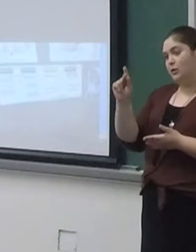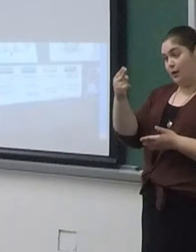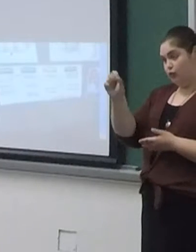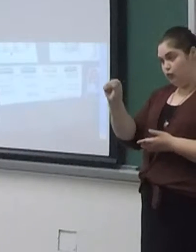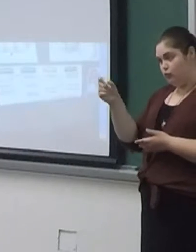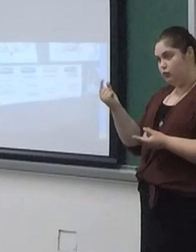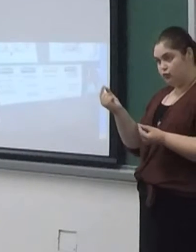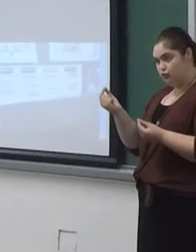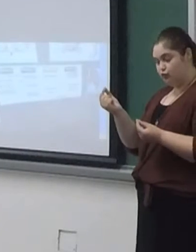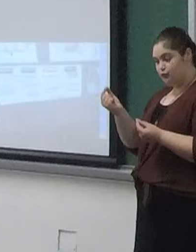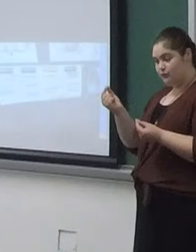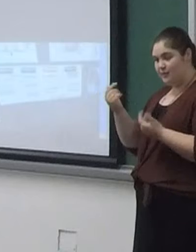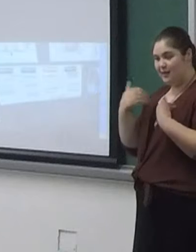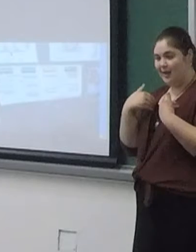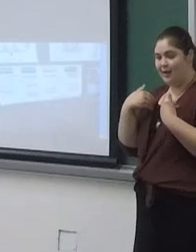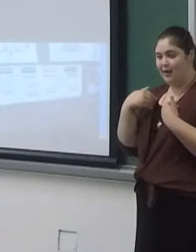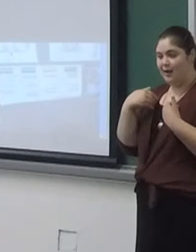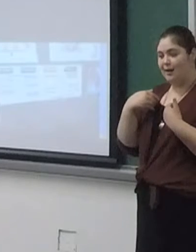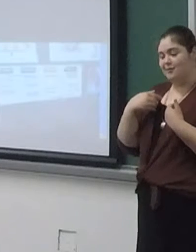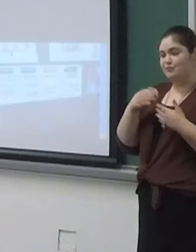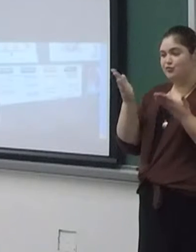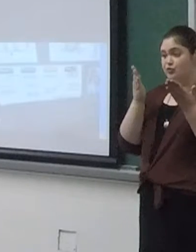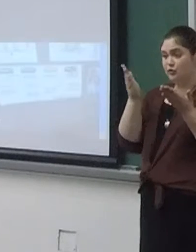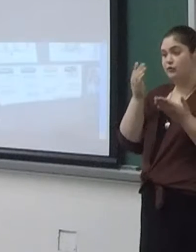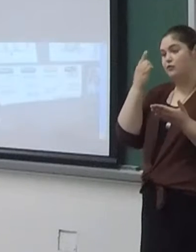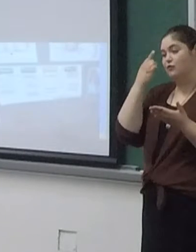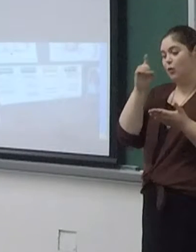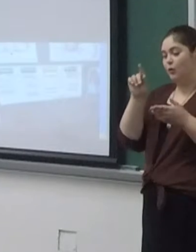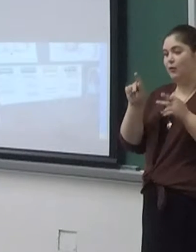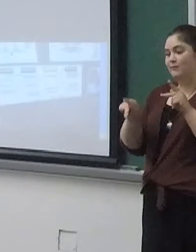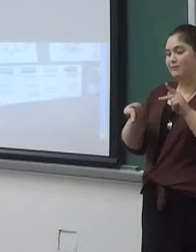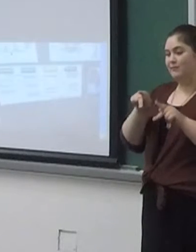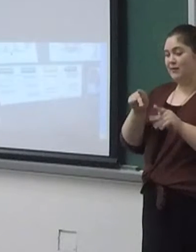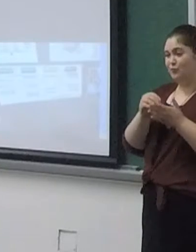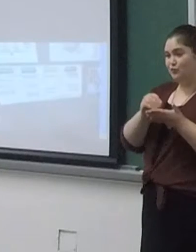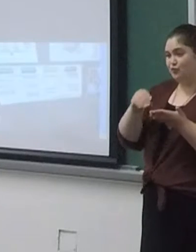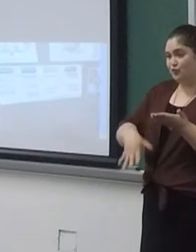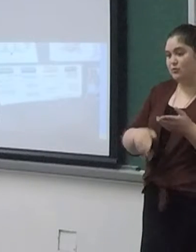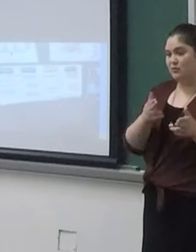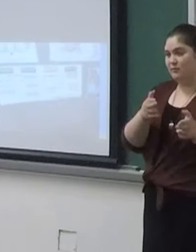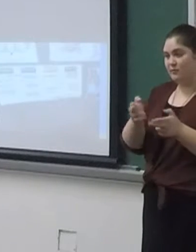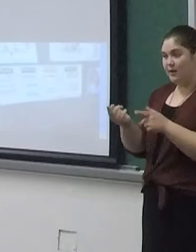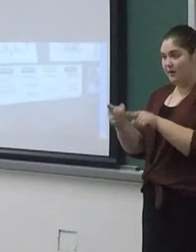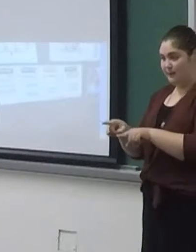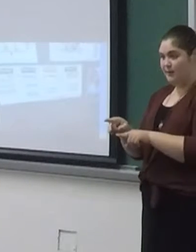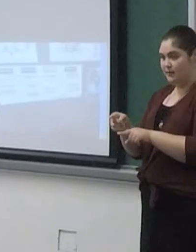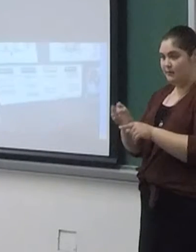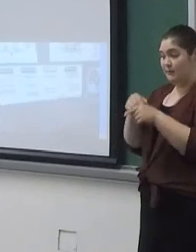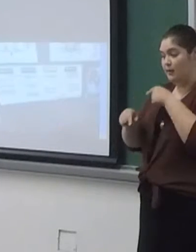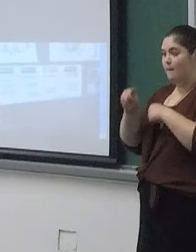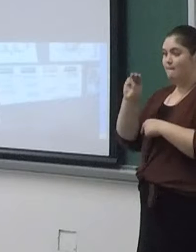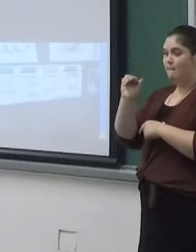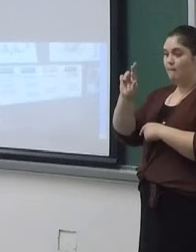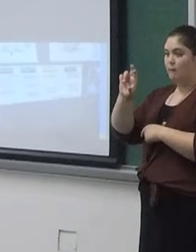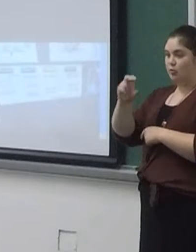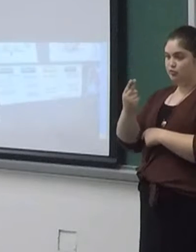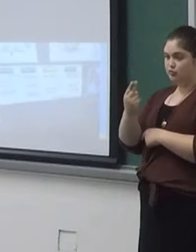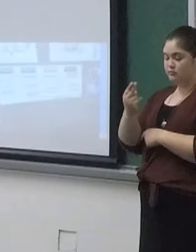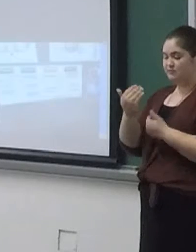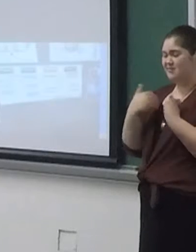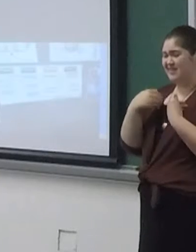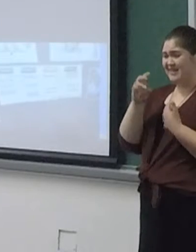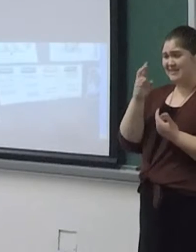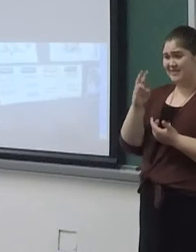a candlelight vigil for the Parkland victims of the shooting back in March. So they had 17